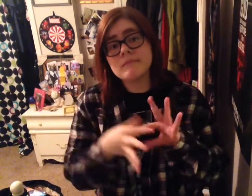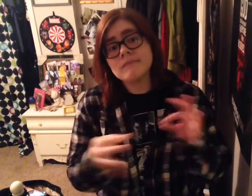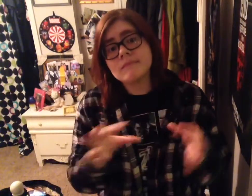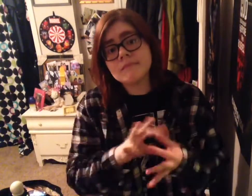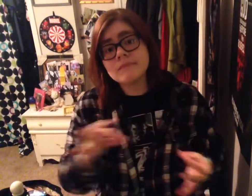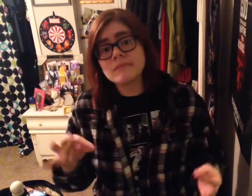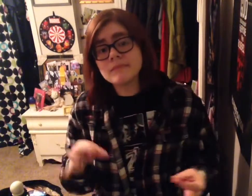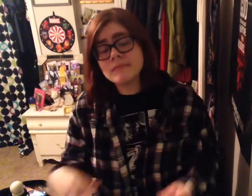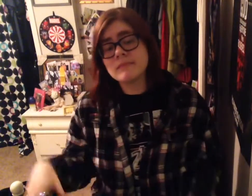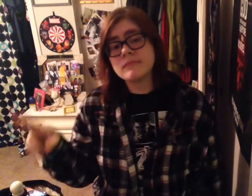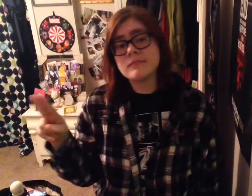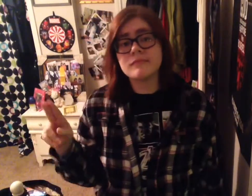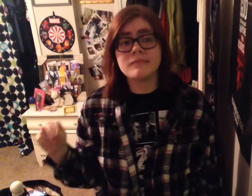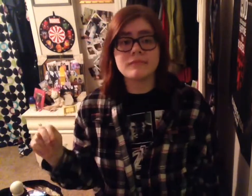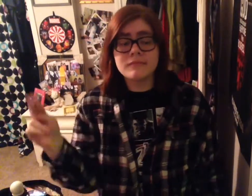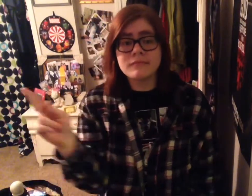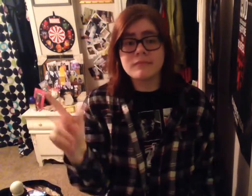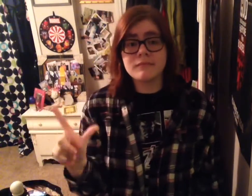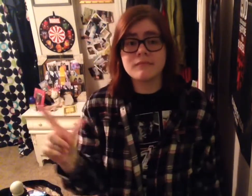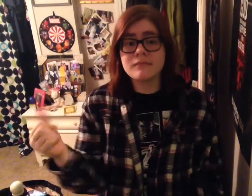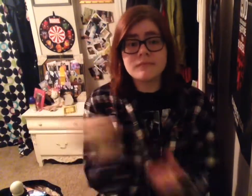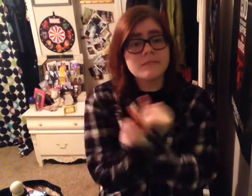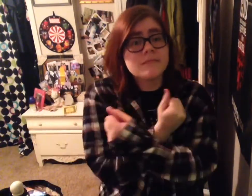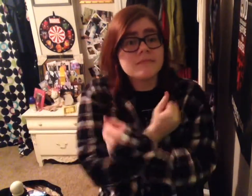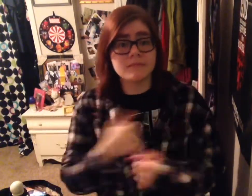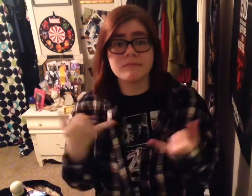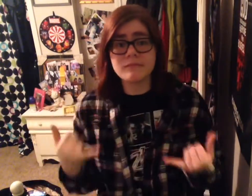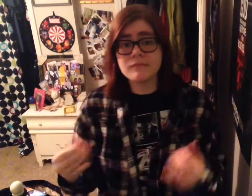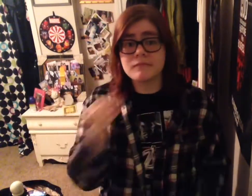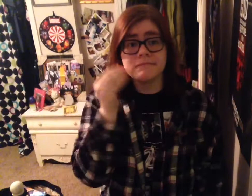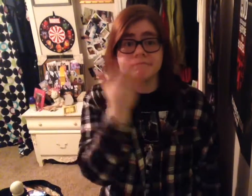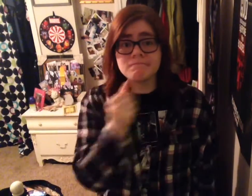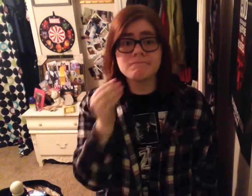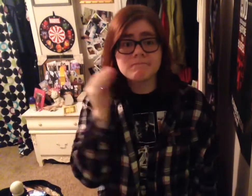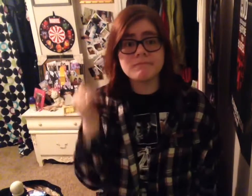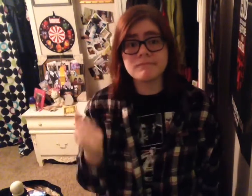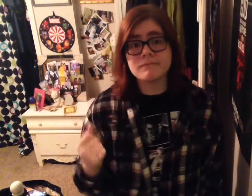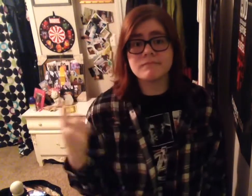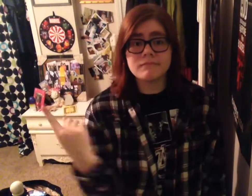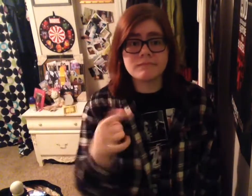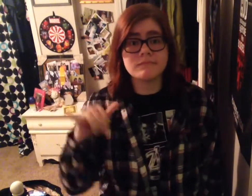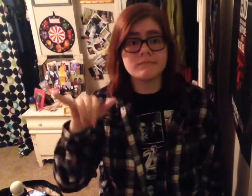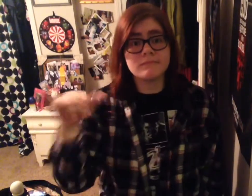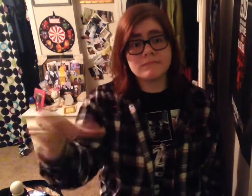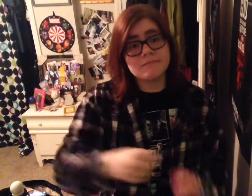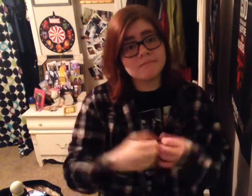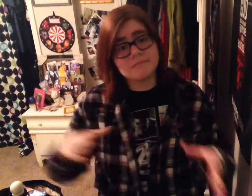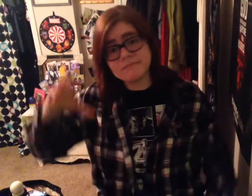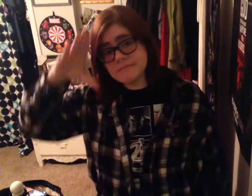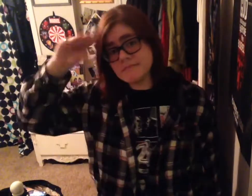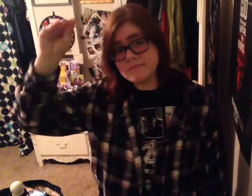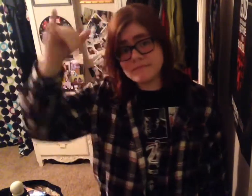Neverland, I love you so You are now my home sweet home forever A lost boy at last